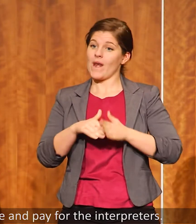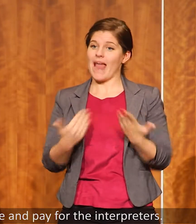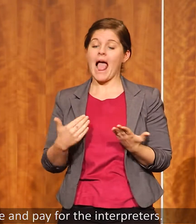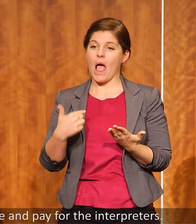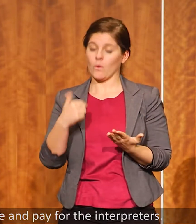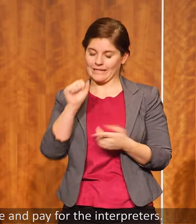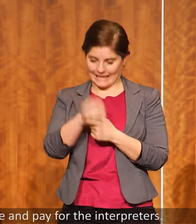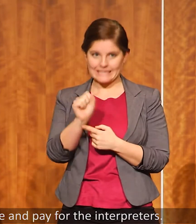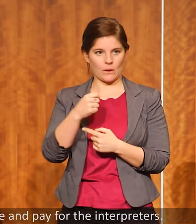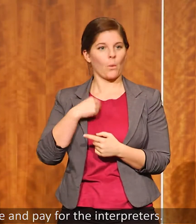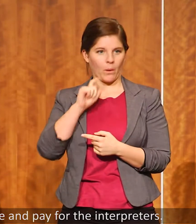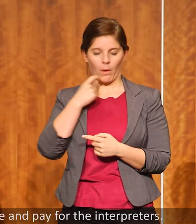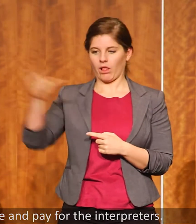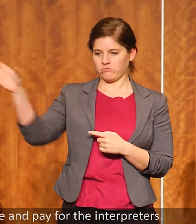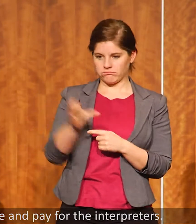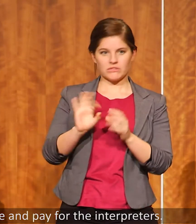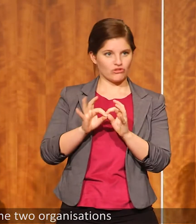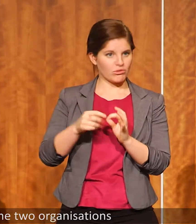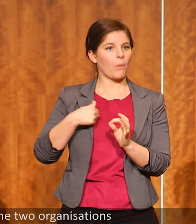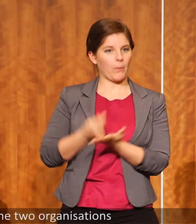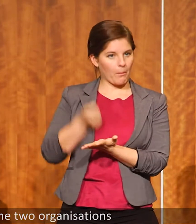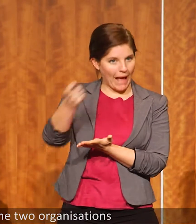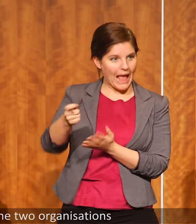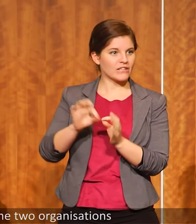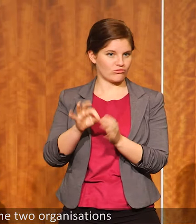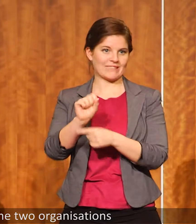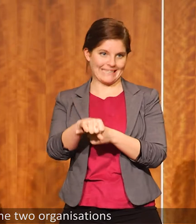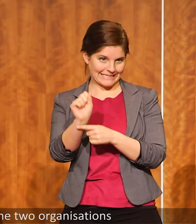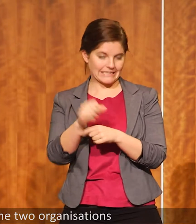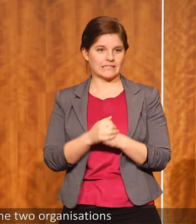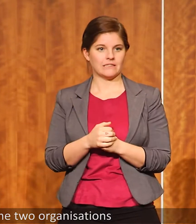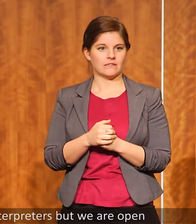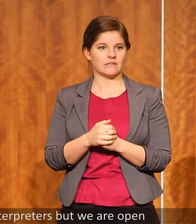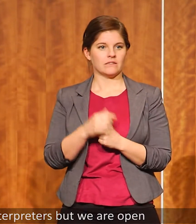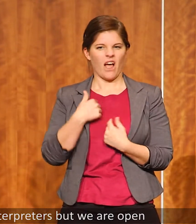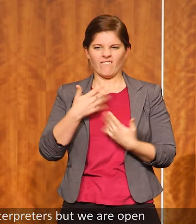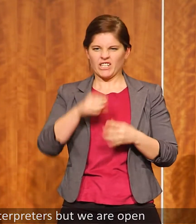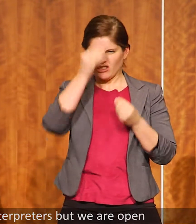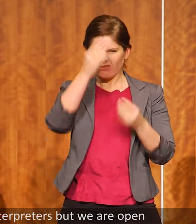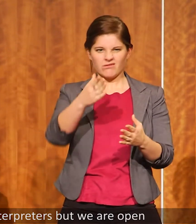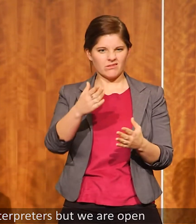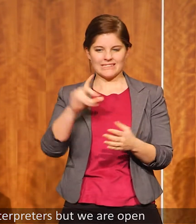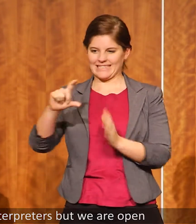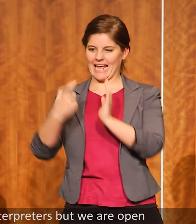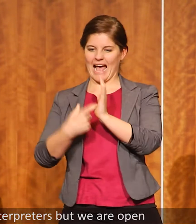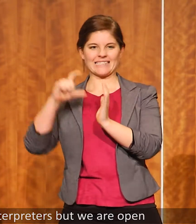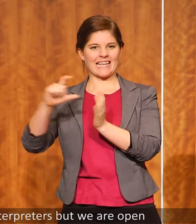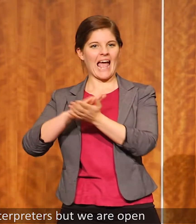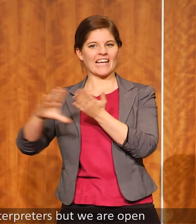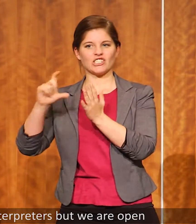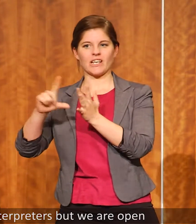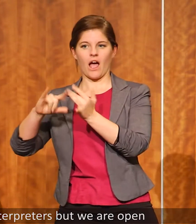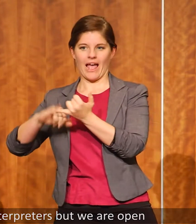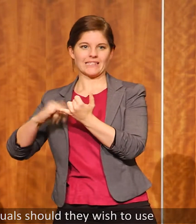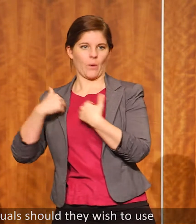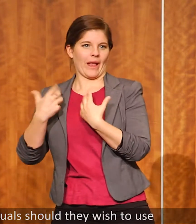the interpreters. We will pay for the interpreters. I've indicated to you the two organisations through whom we contract interpreters,